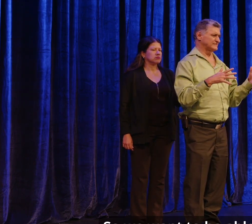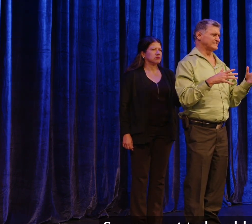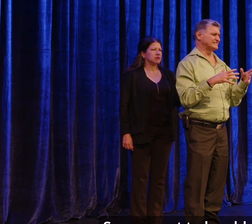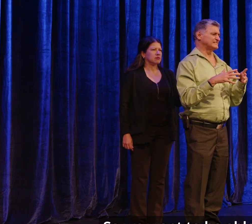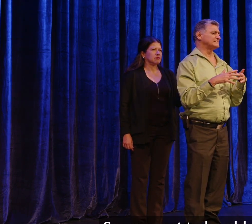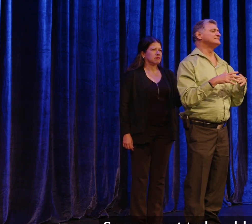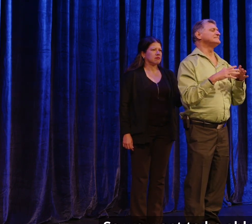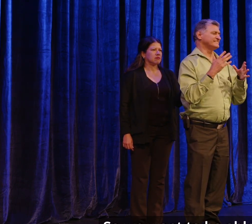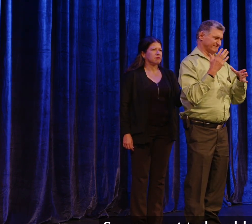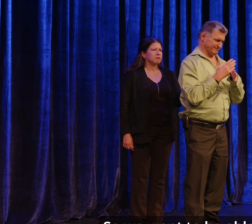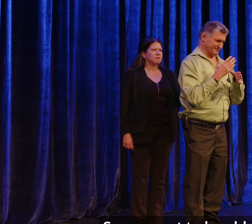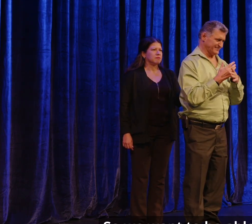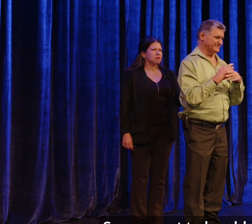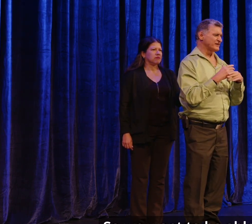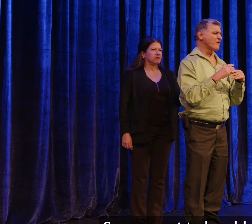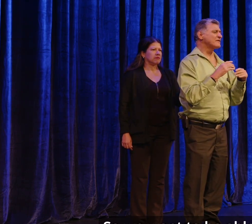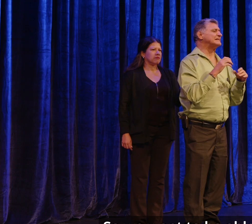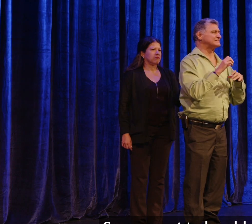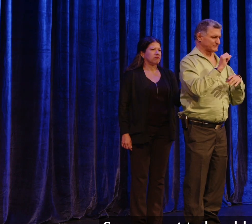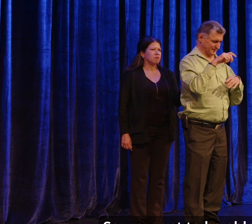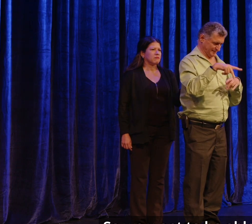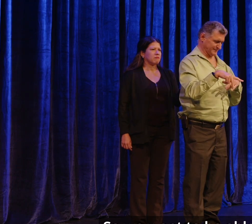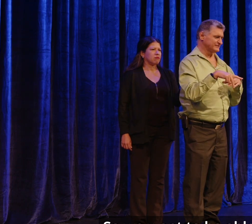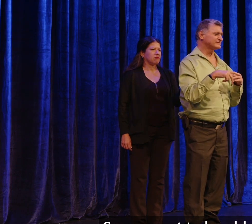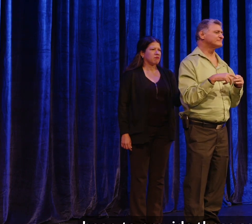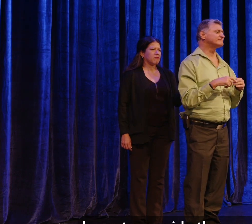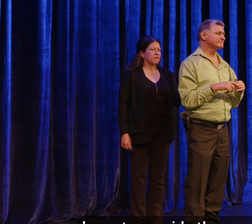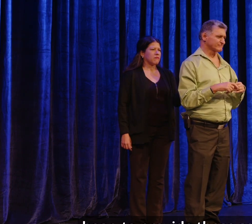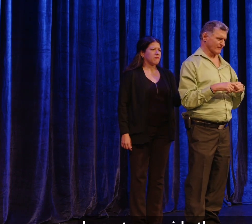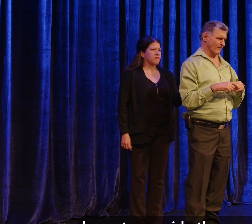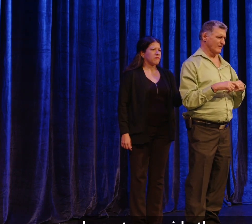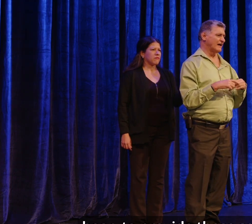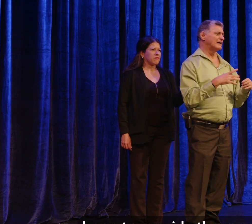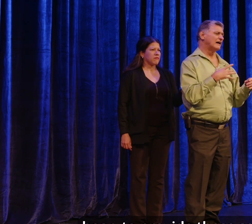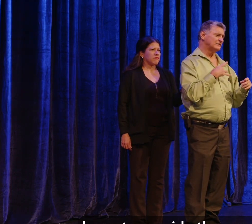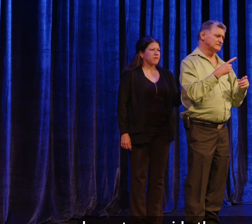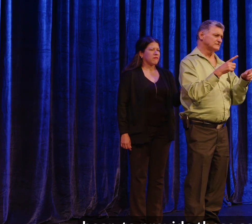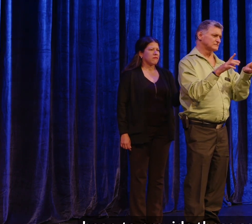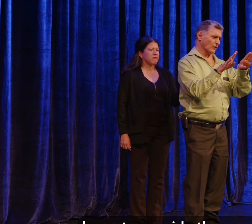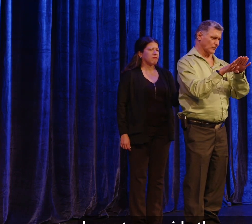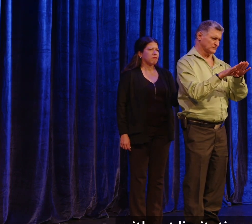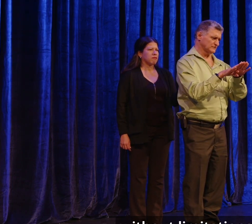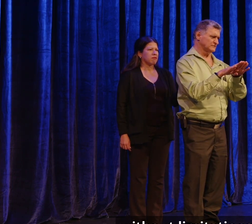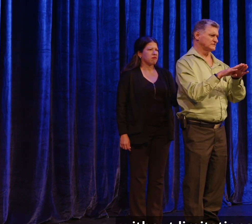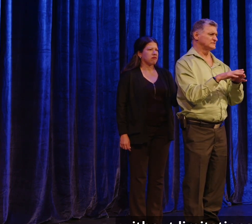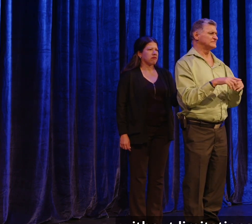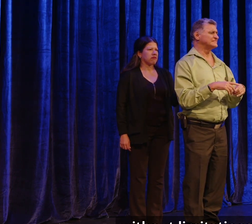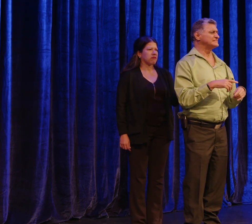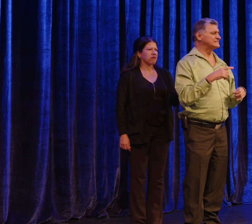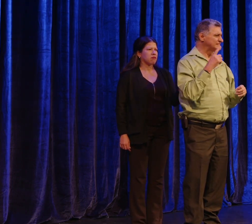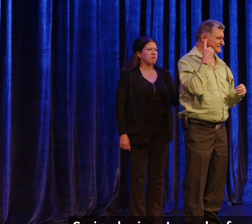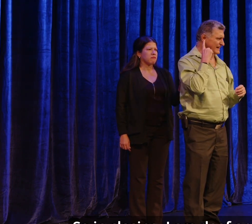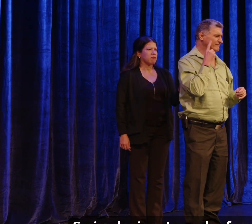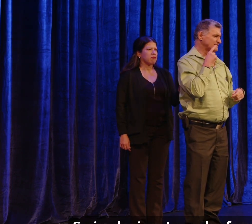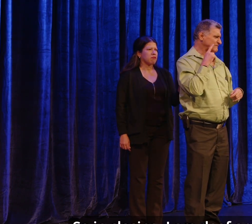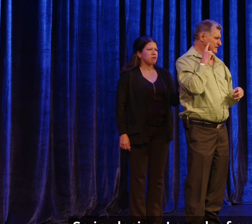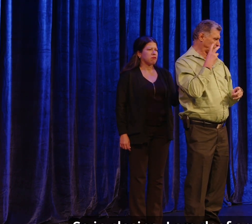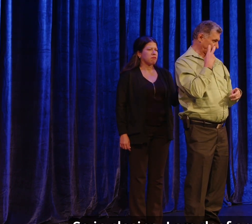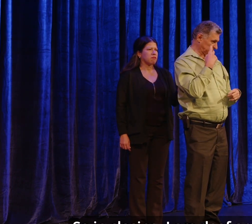So we want to be able to to provide these services without limitations. So in closing, I